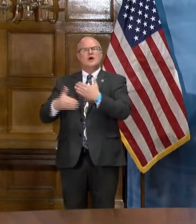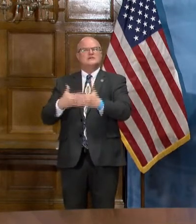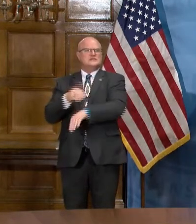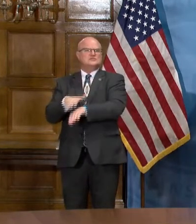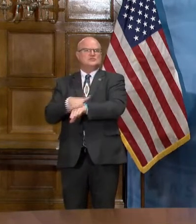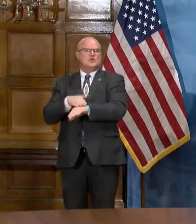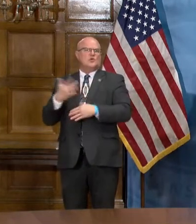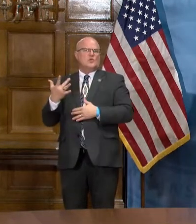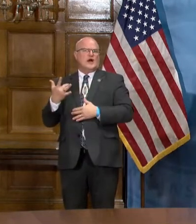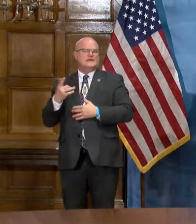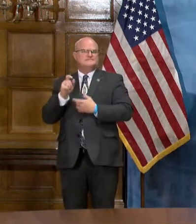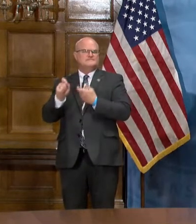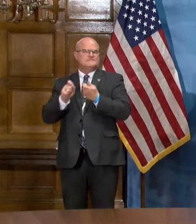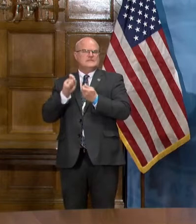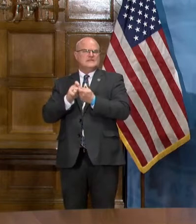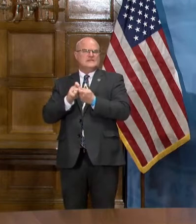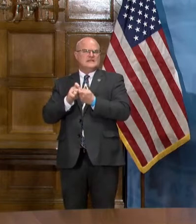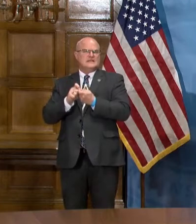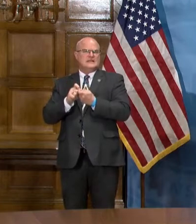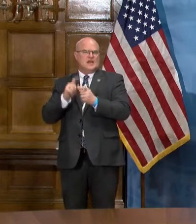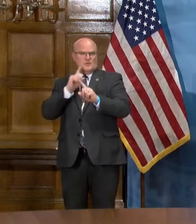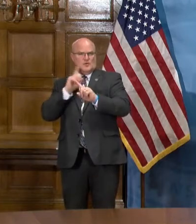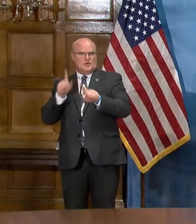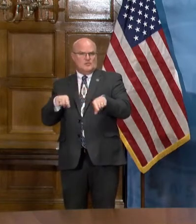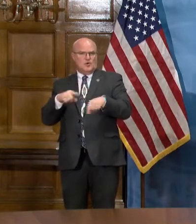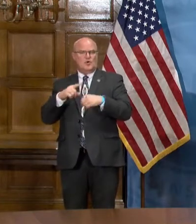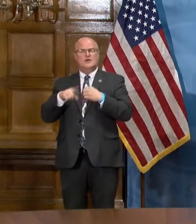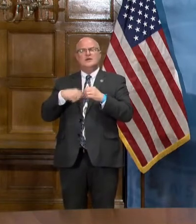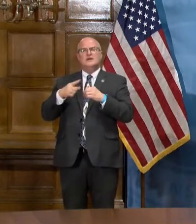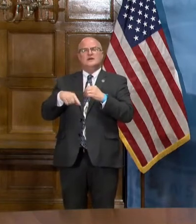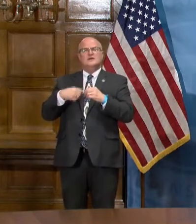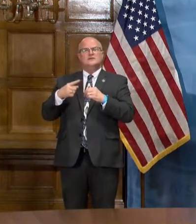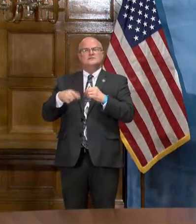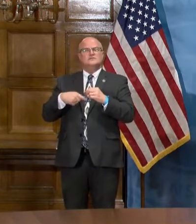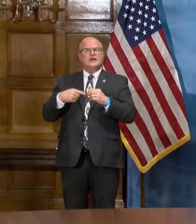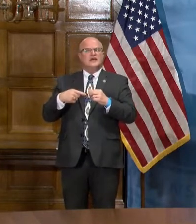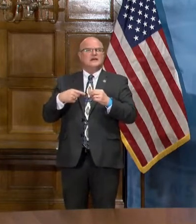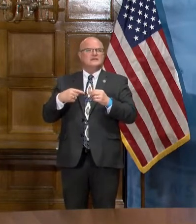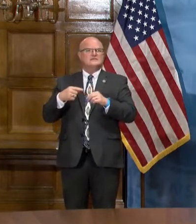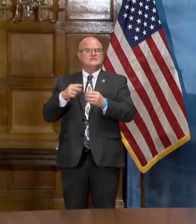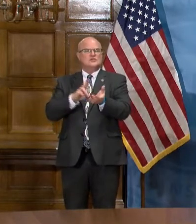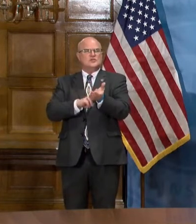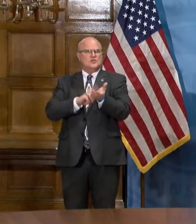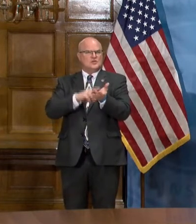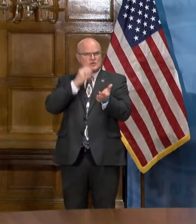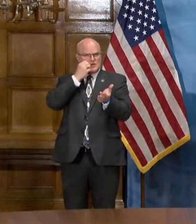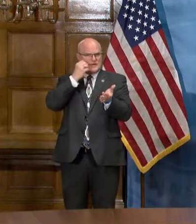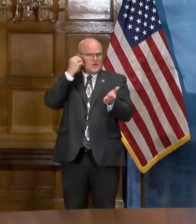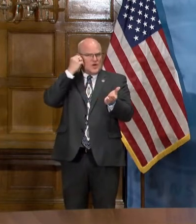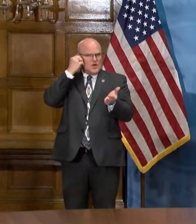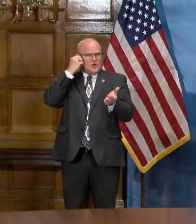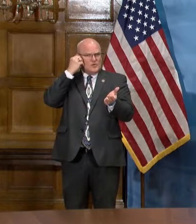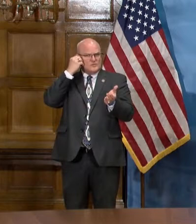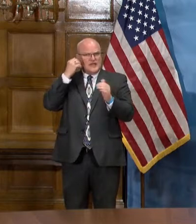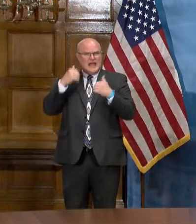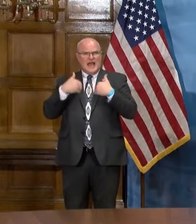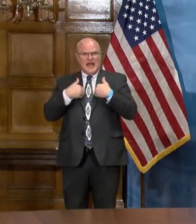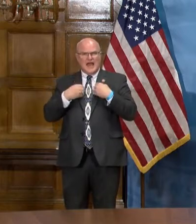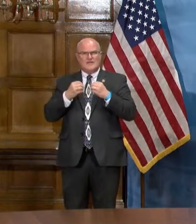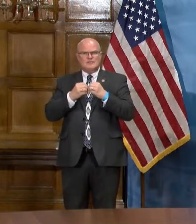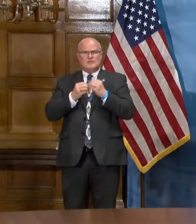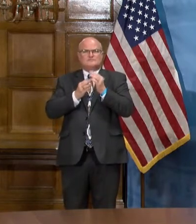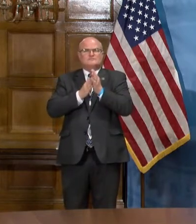And specifically, there have been reports around long-term care facilities sort of having a more efficient